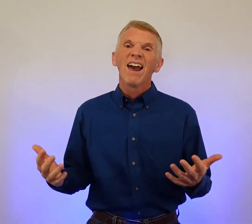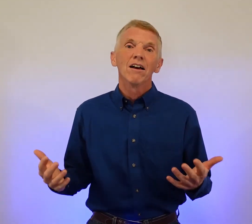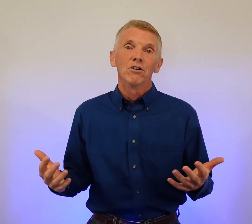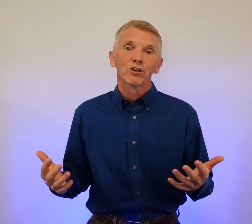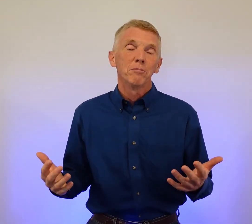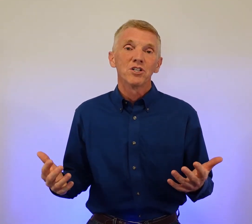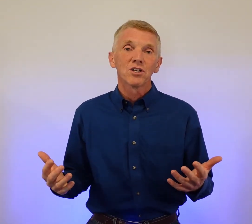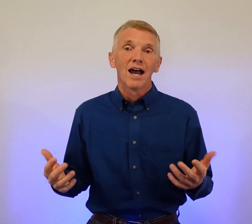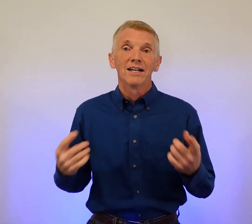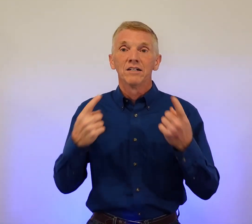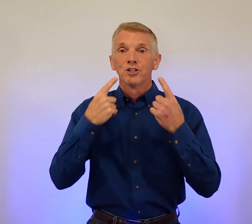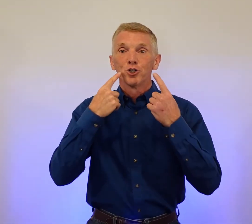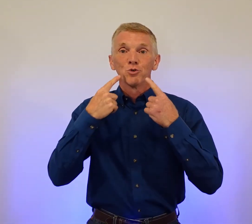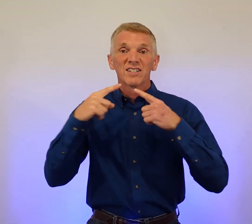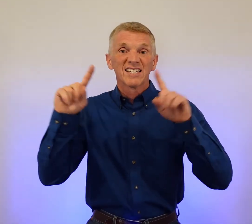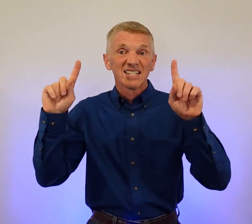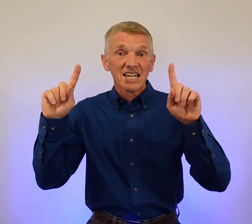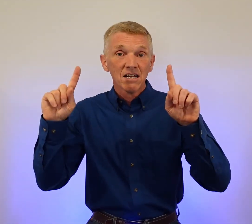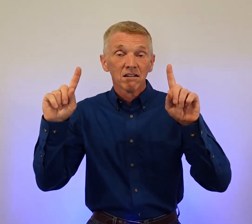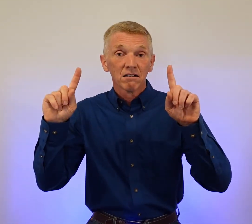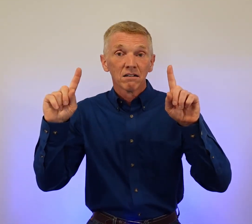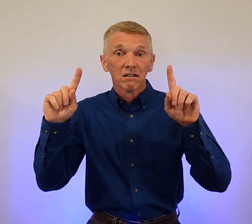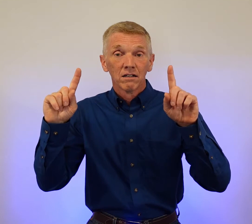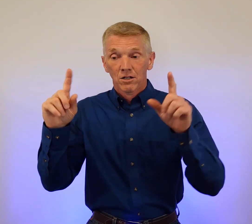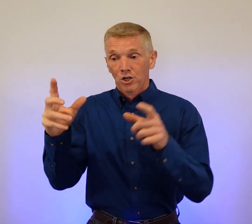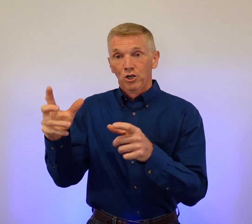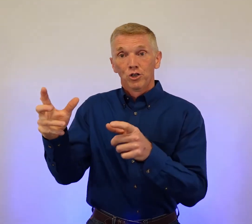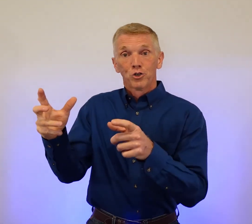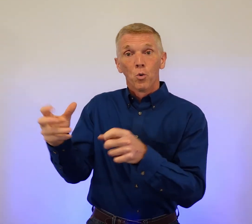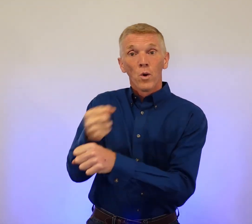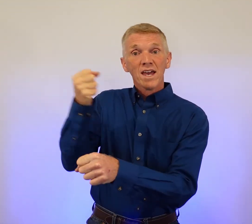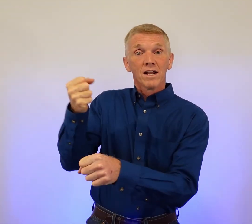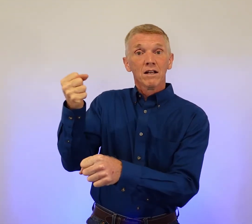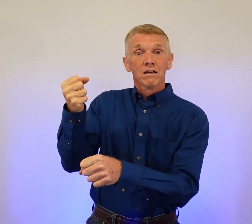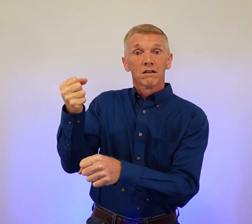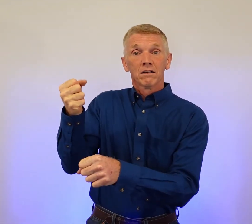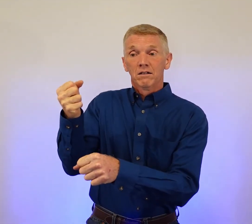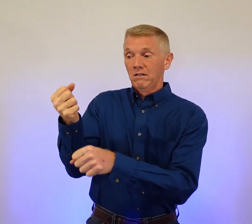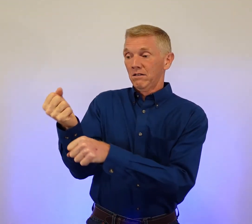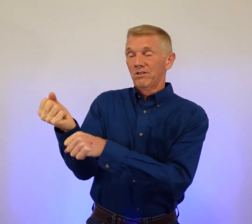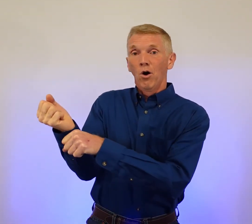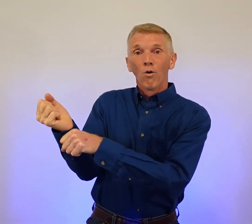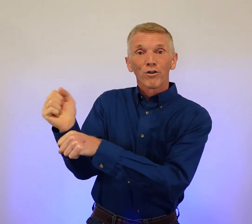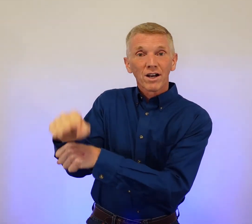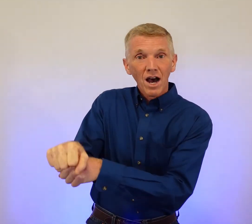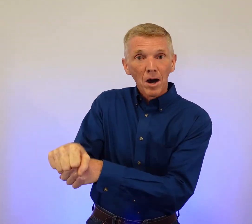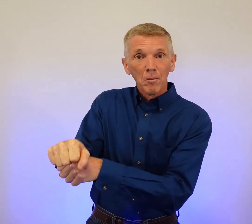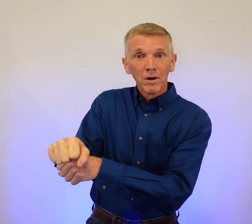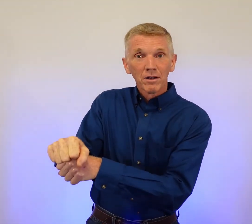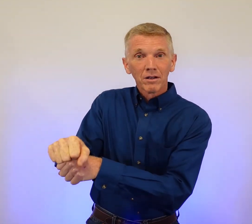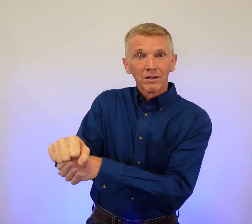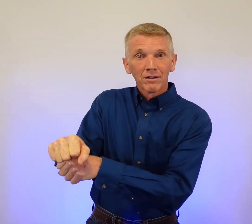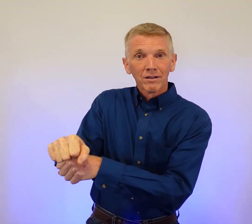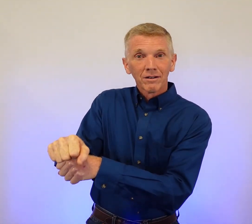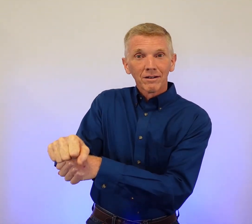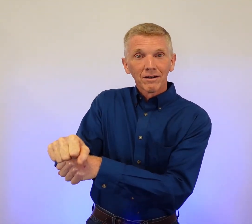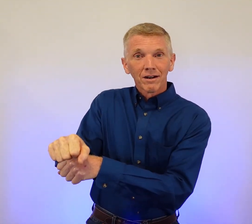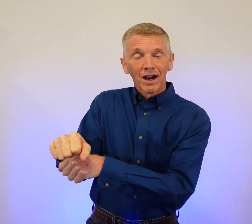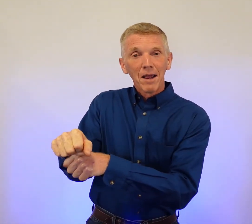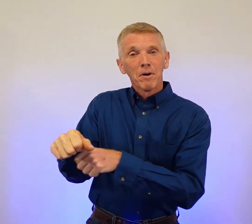prevail could be signed to succeed, to win, to overcome, all right? But